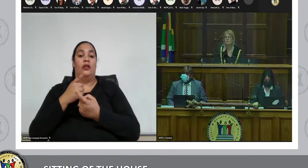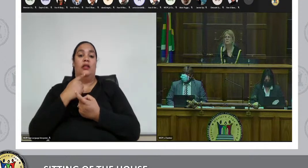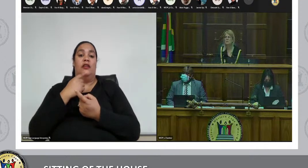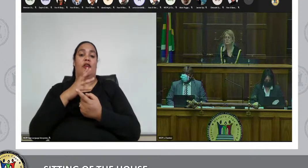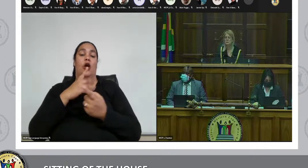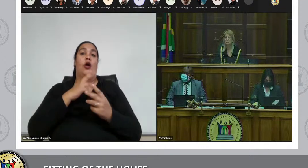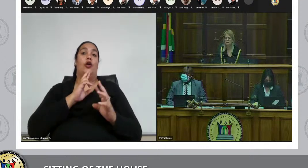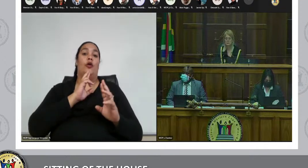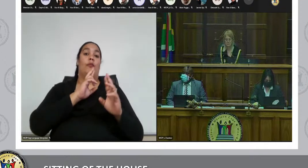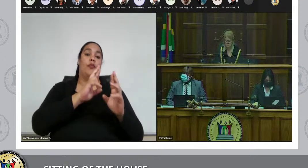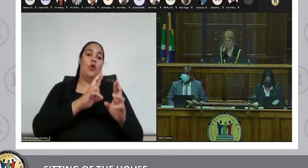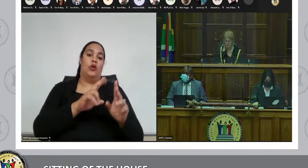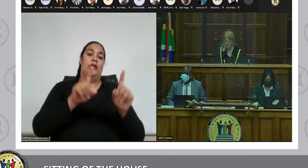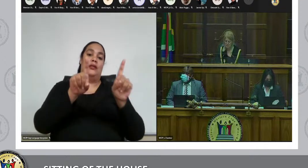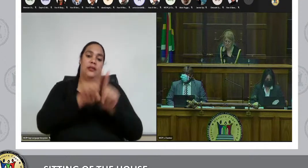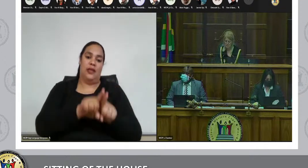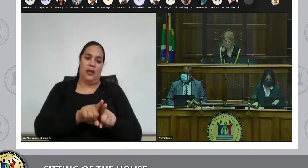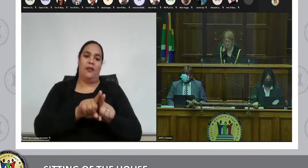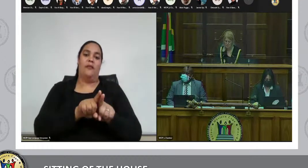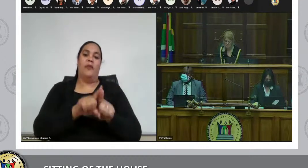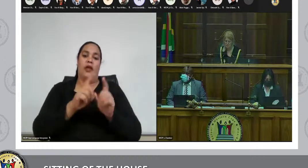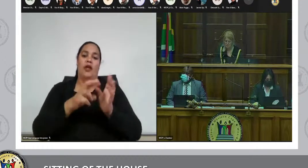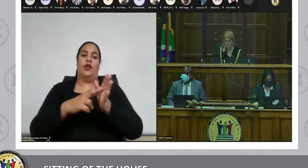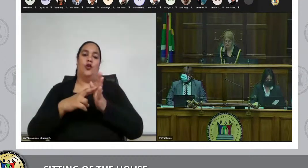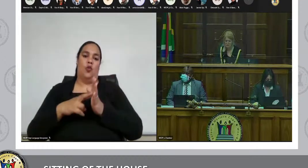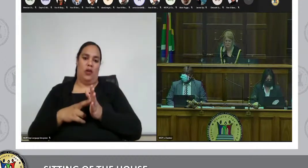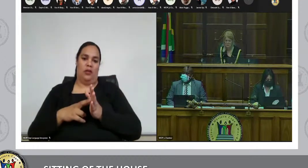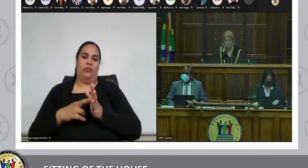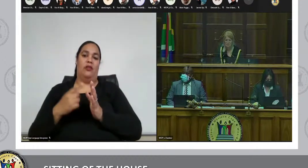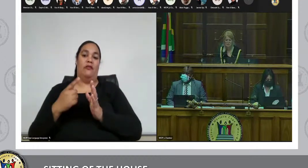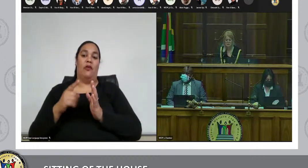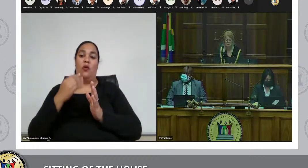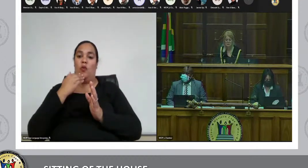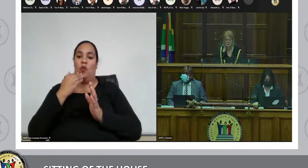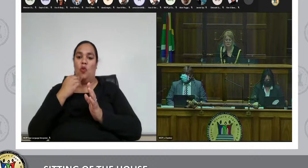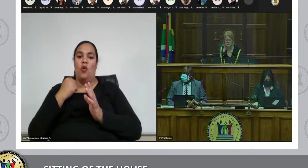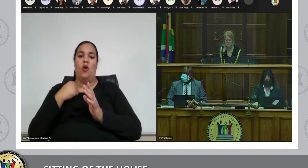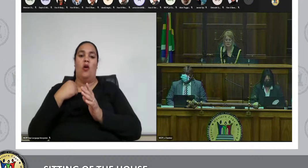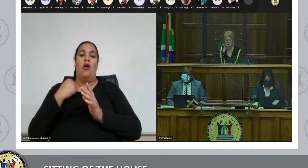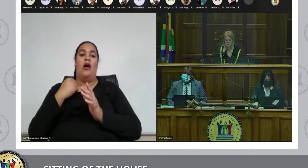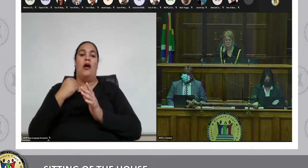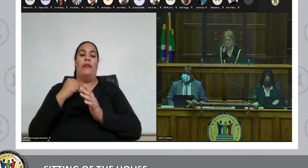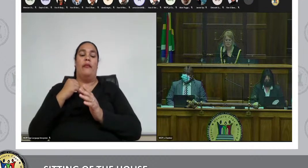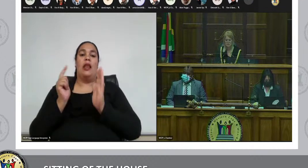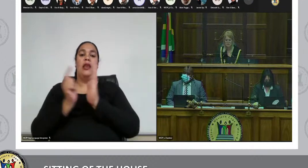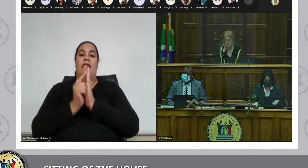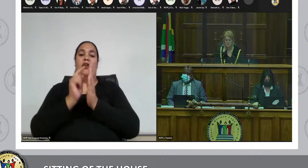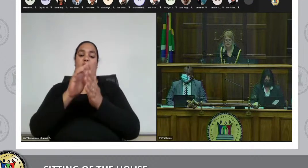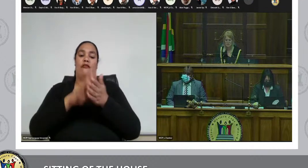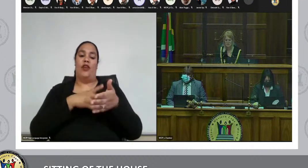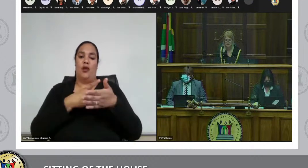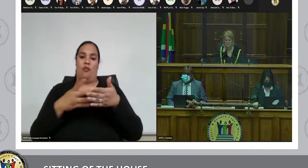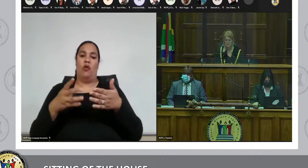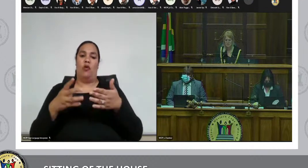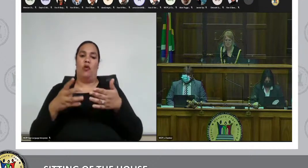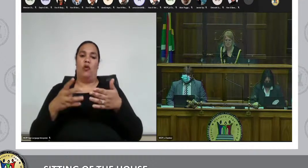report, as well as the requirements of the applicable legal framework, were considered.